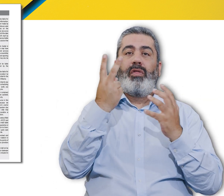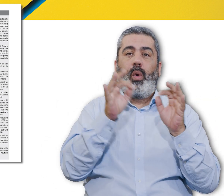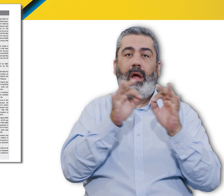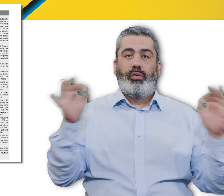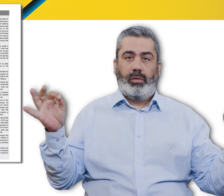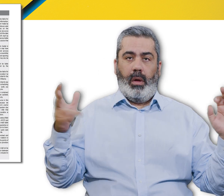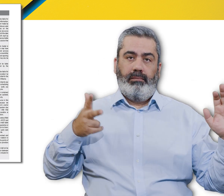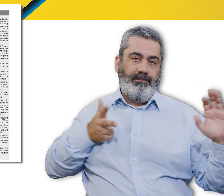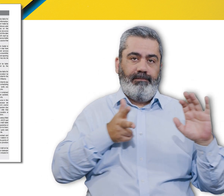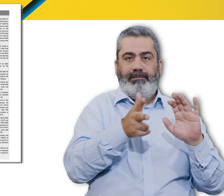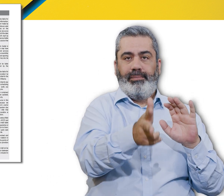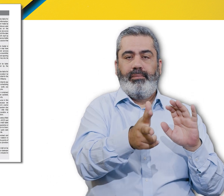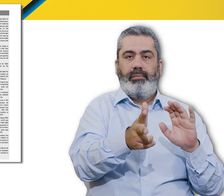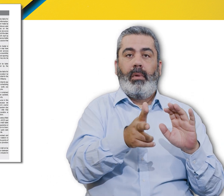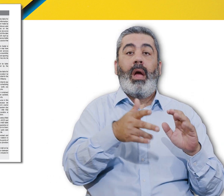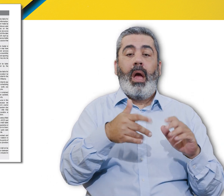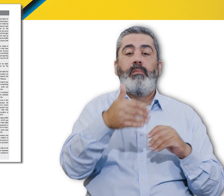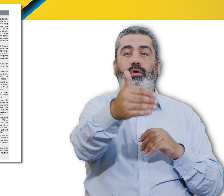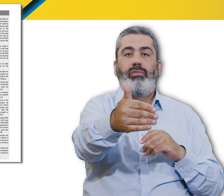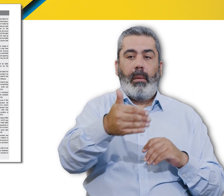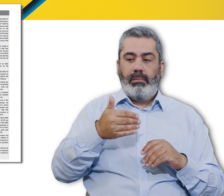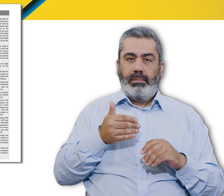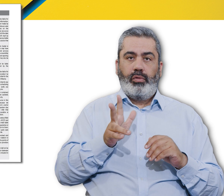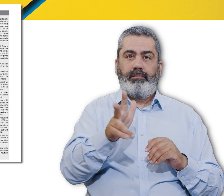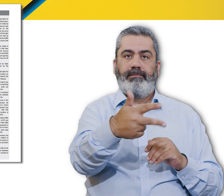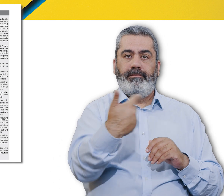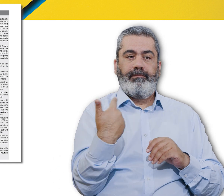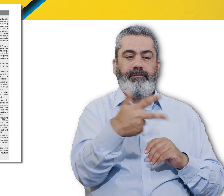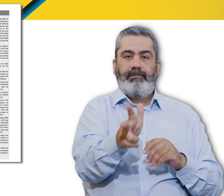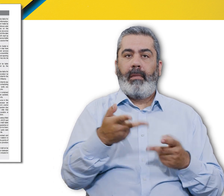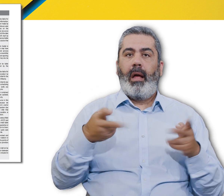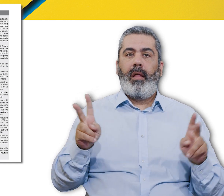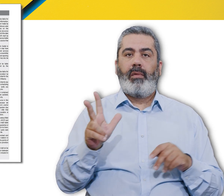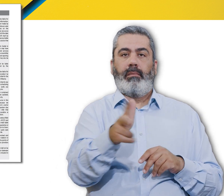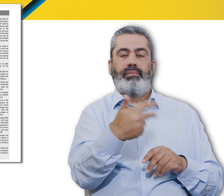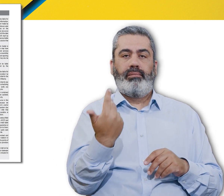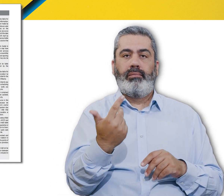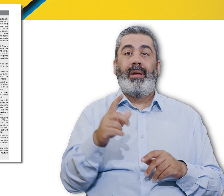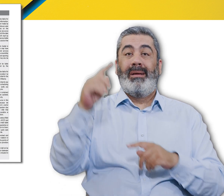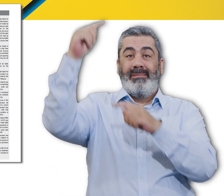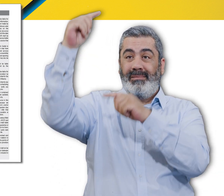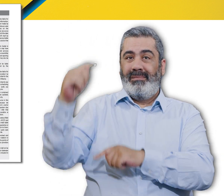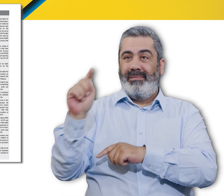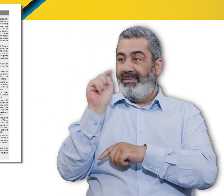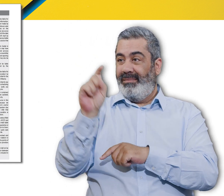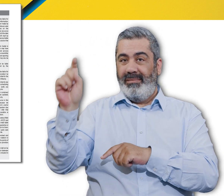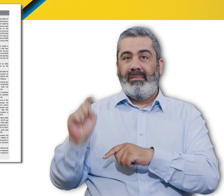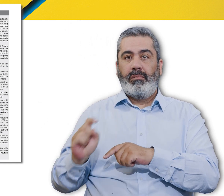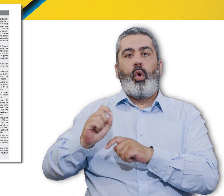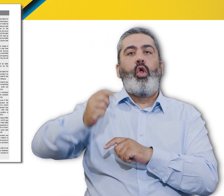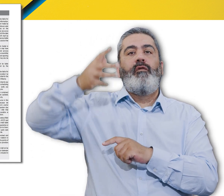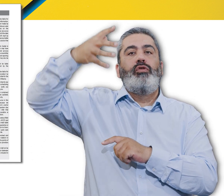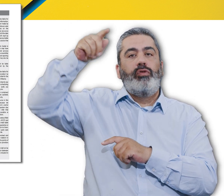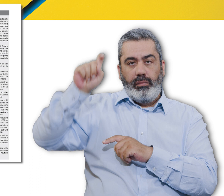more than 85 cm, satisfactory free space both in front and inside of the lift, control panel at a suitable height for